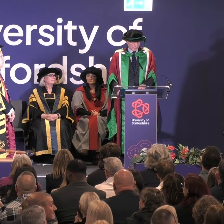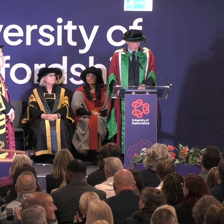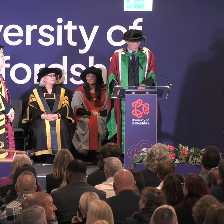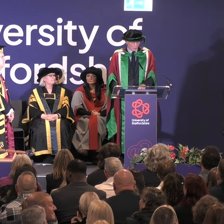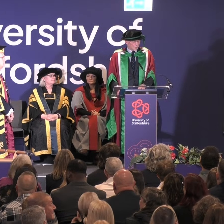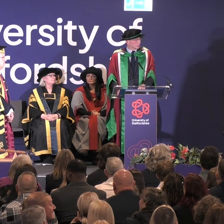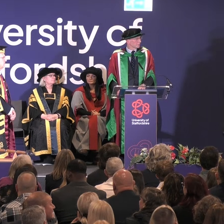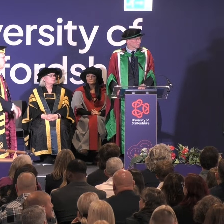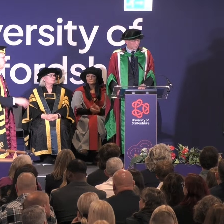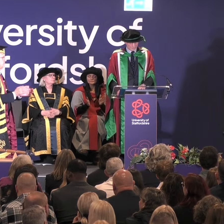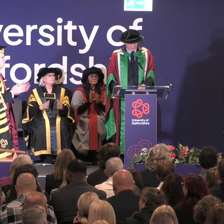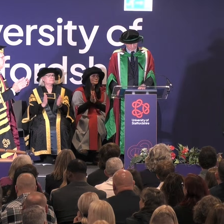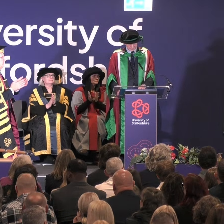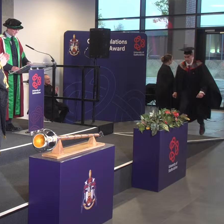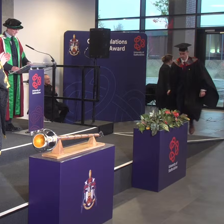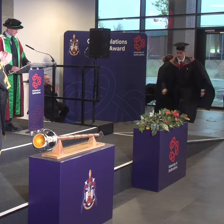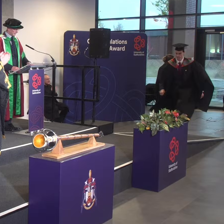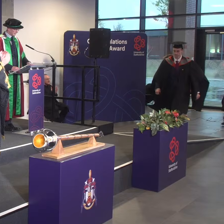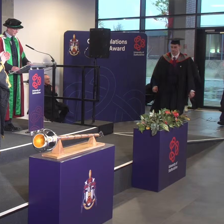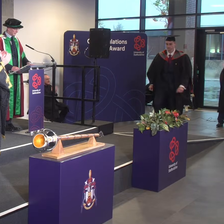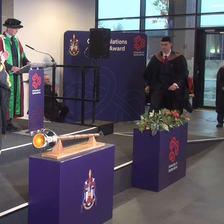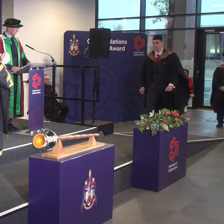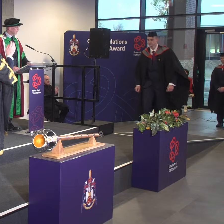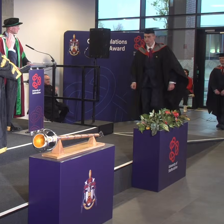Jack Morse.